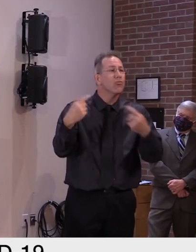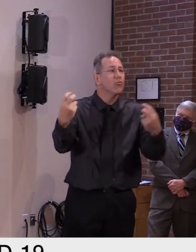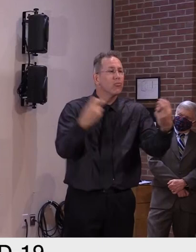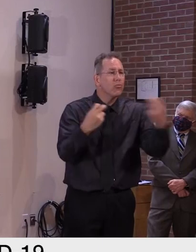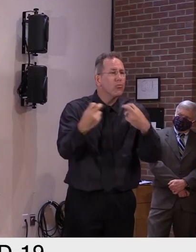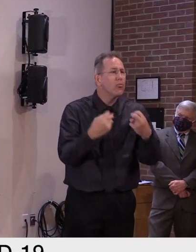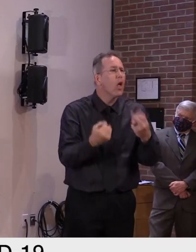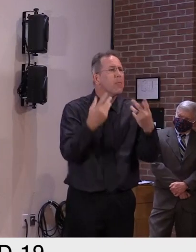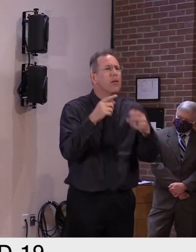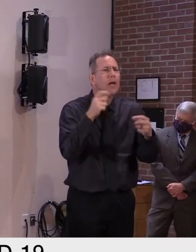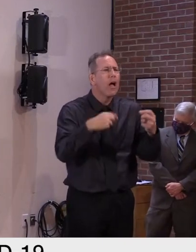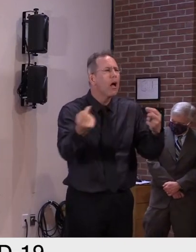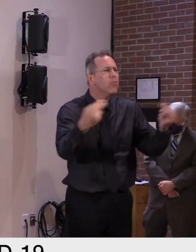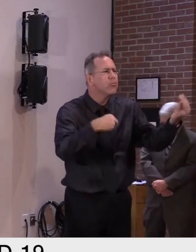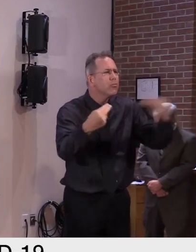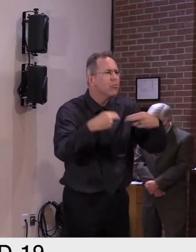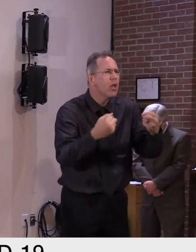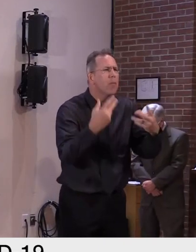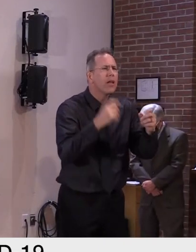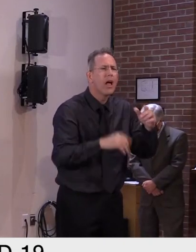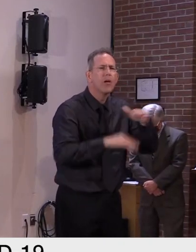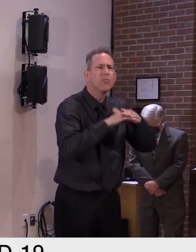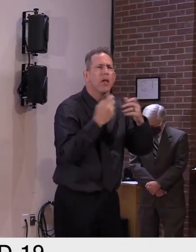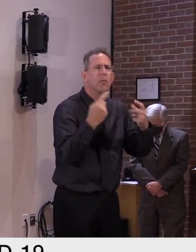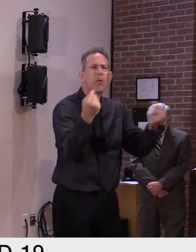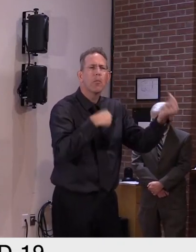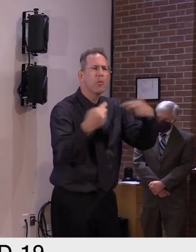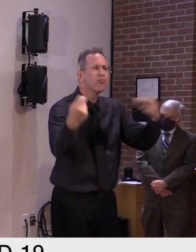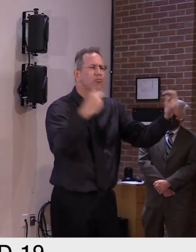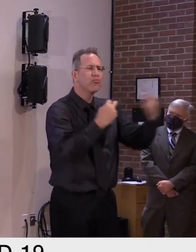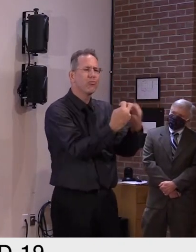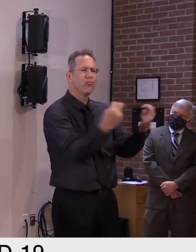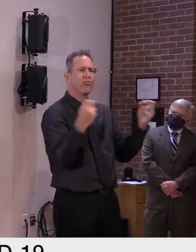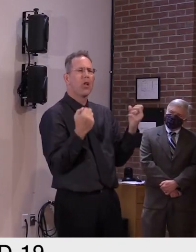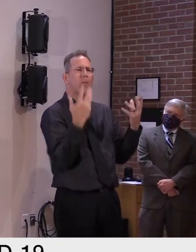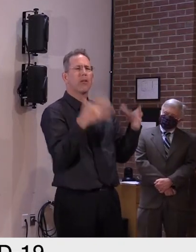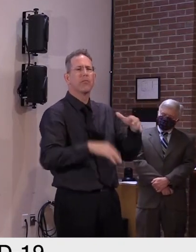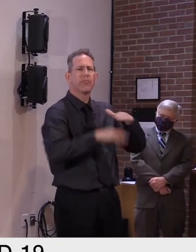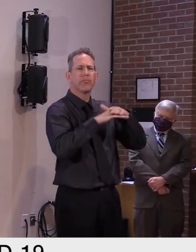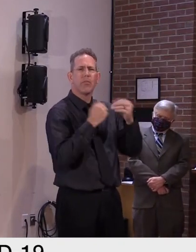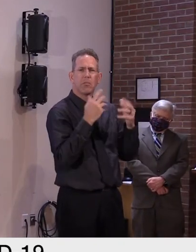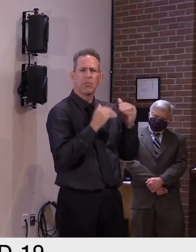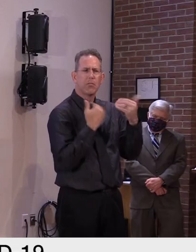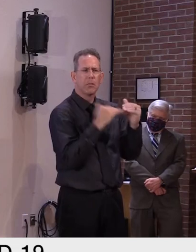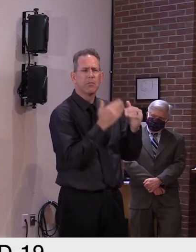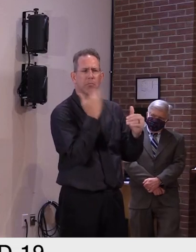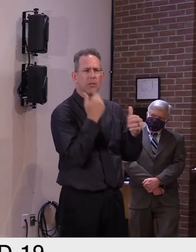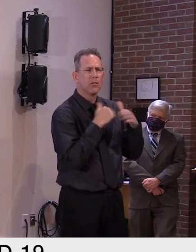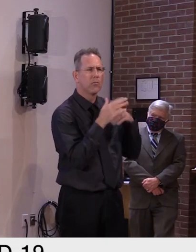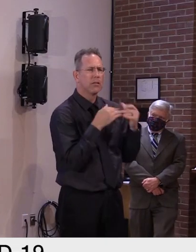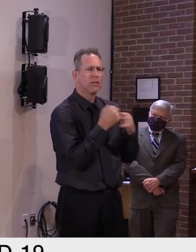little. So, you know, it's very challenging because, you know, a definition of a close